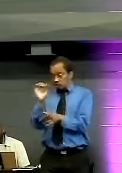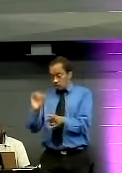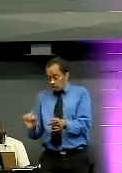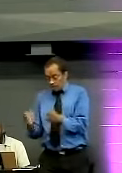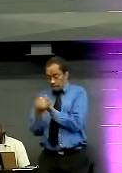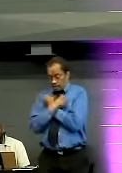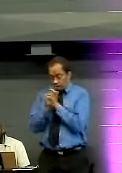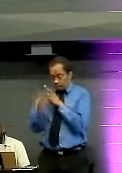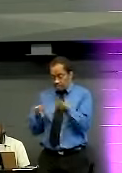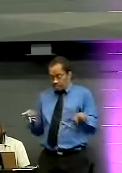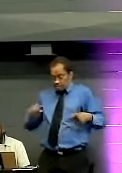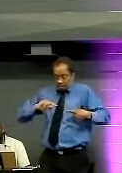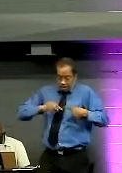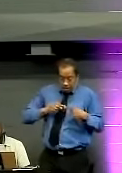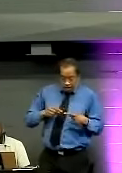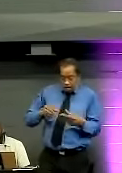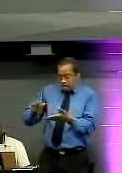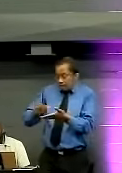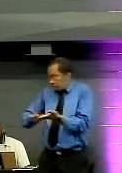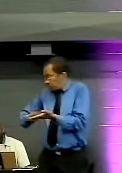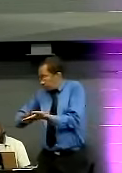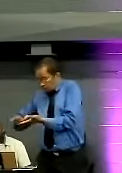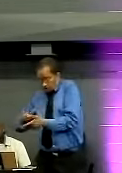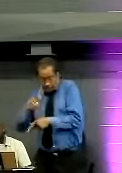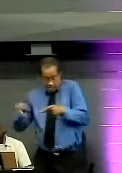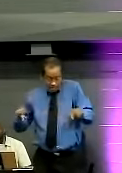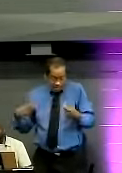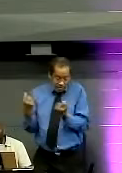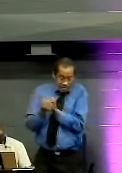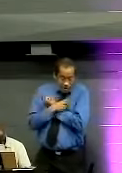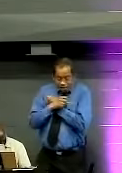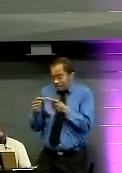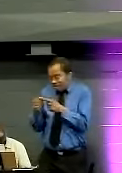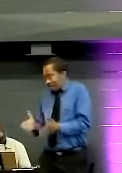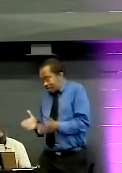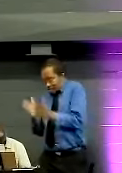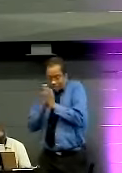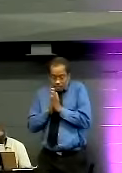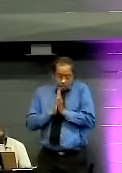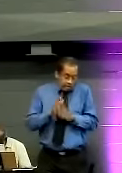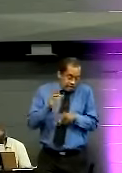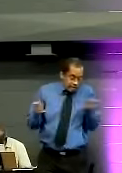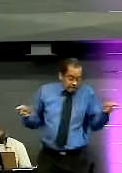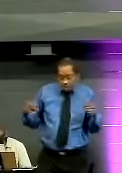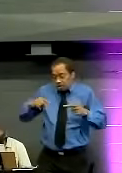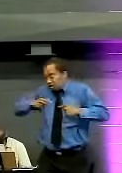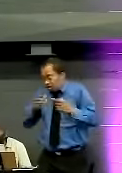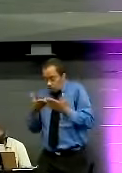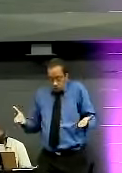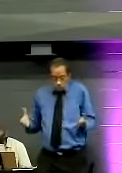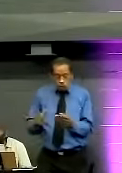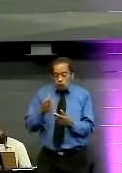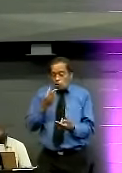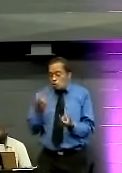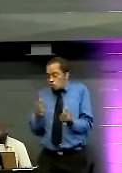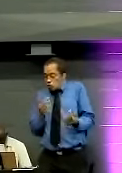loving those who hurt you and forgiving those. Love your enemy. Pray for those who hurt you. Do good to those. Forgive